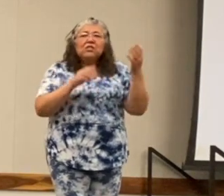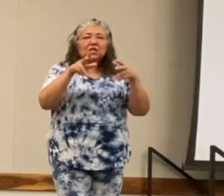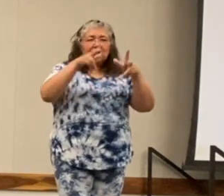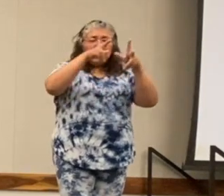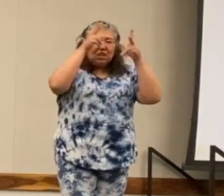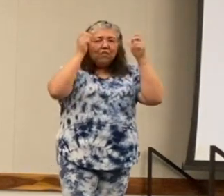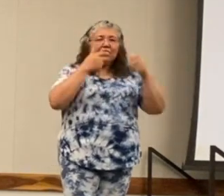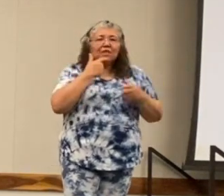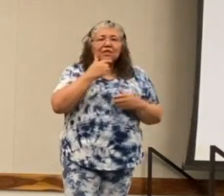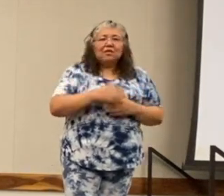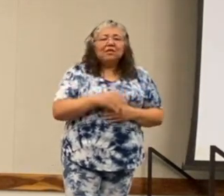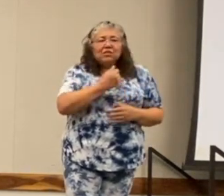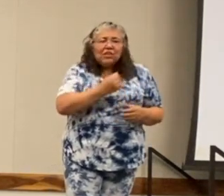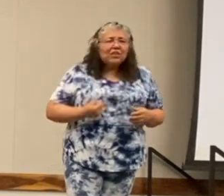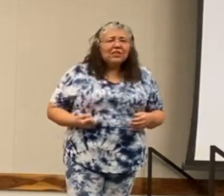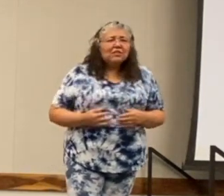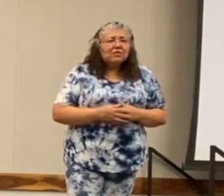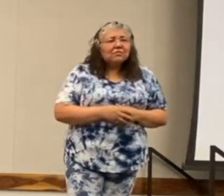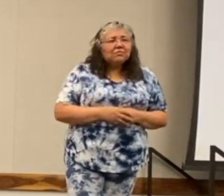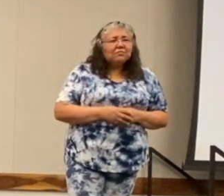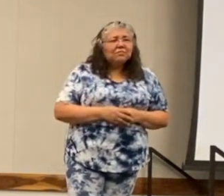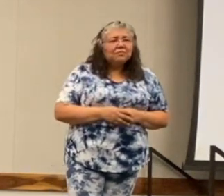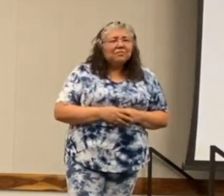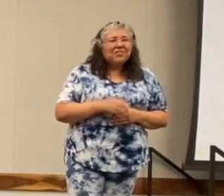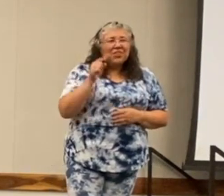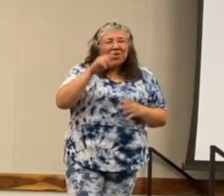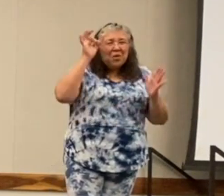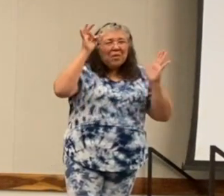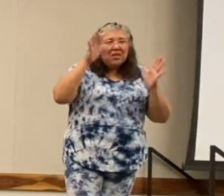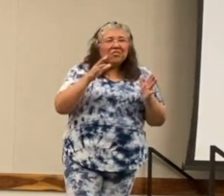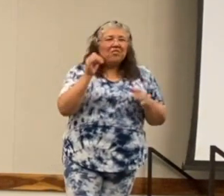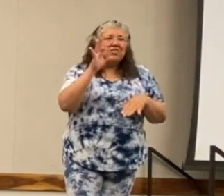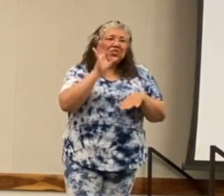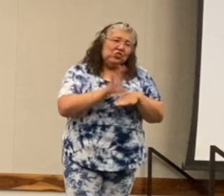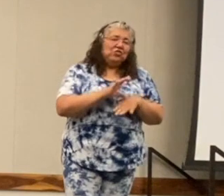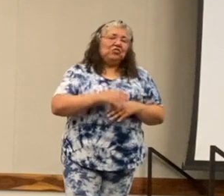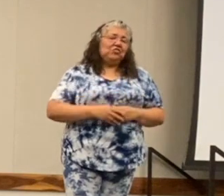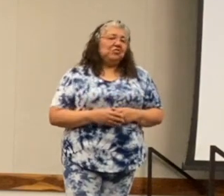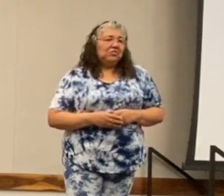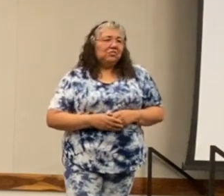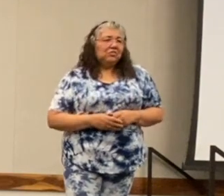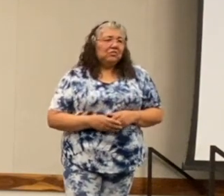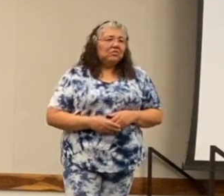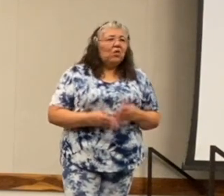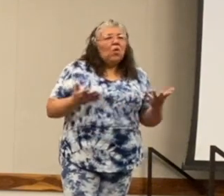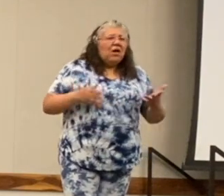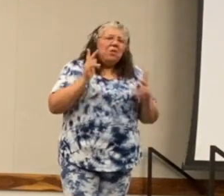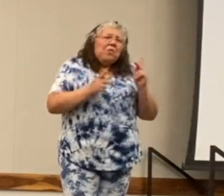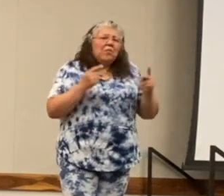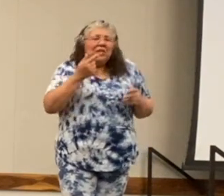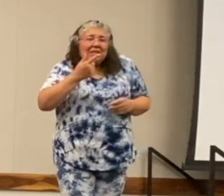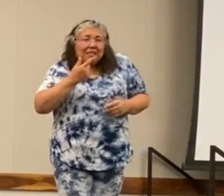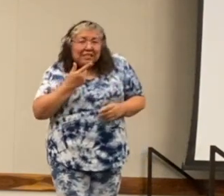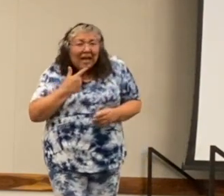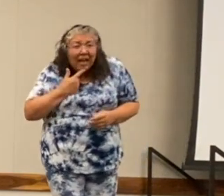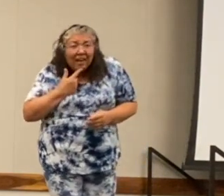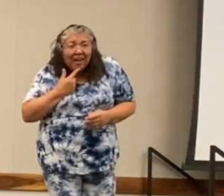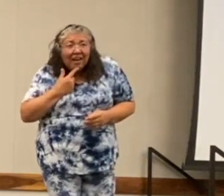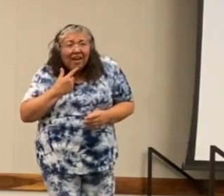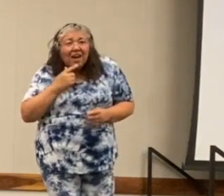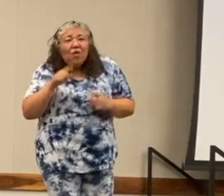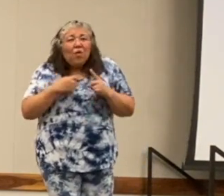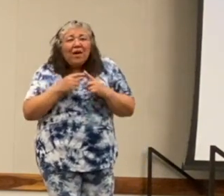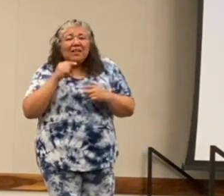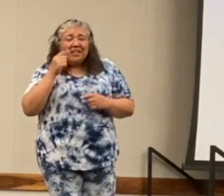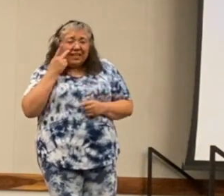starts talking to me. He says, Jason, you're a pastor of a church. What are people going to say when